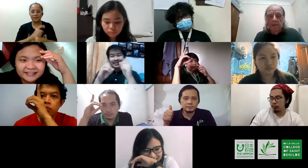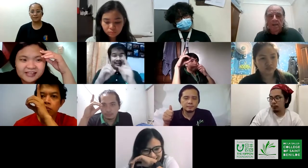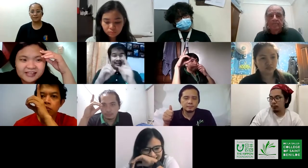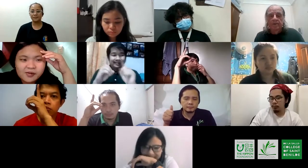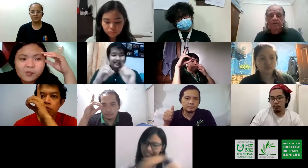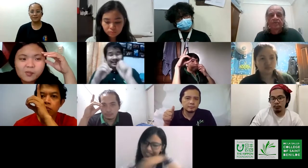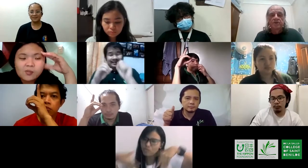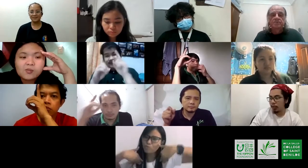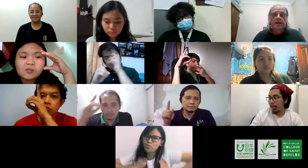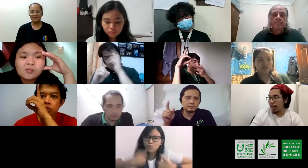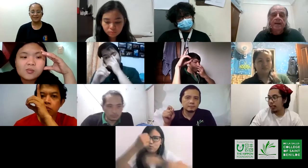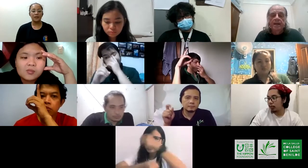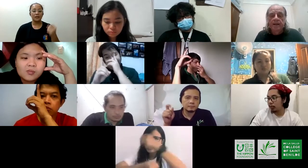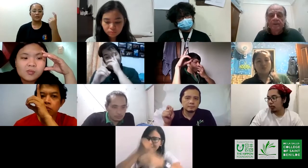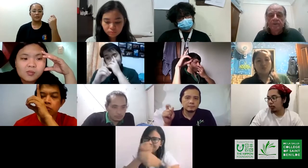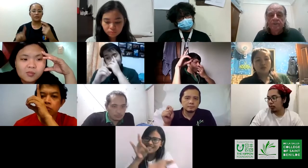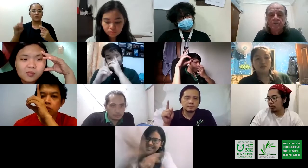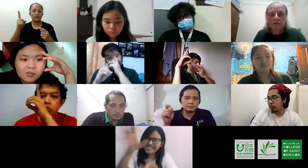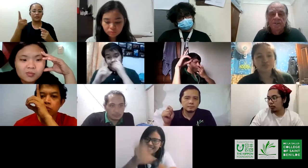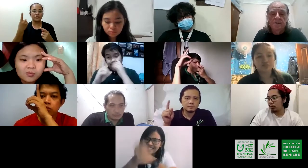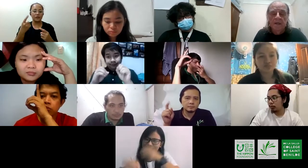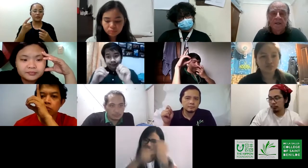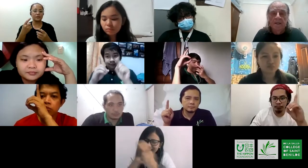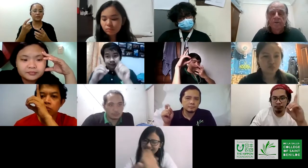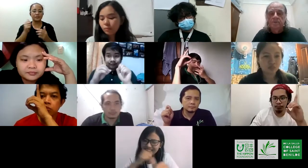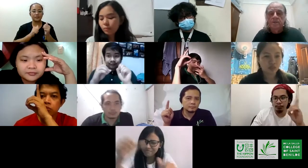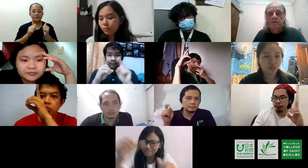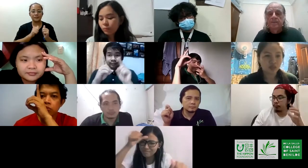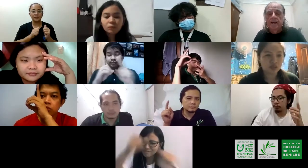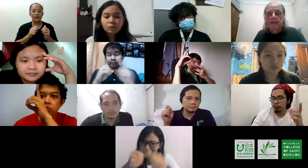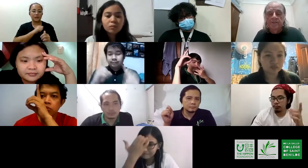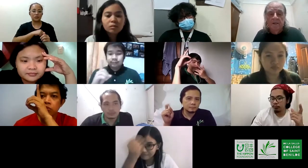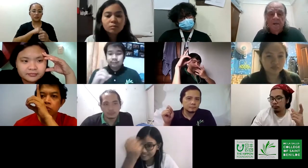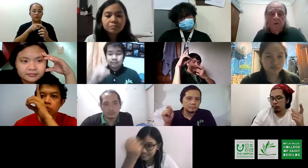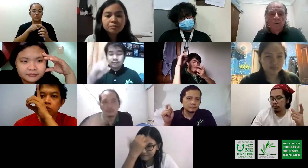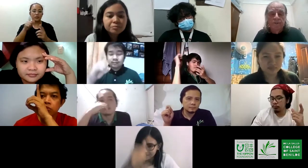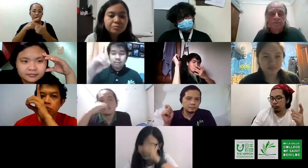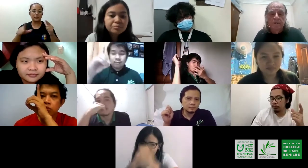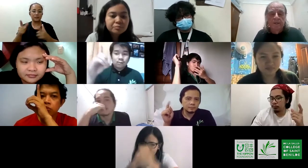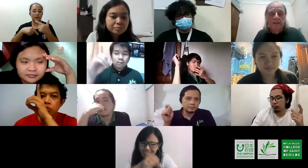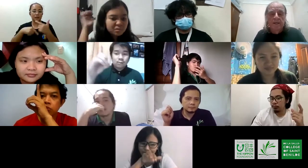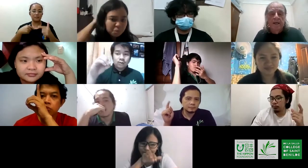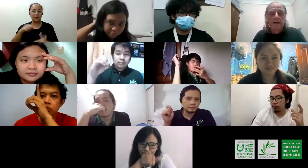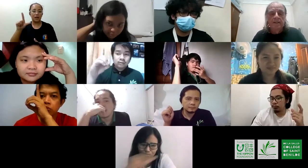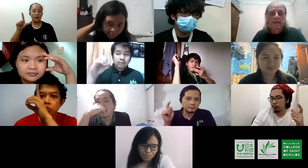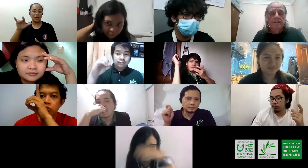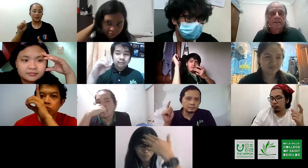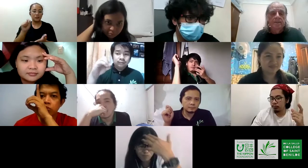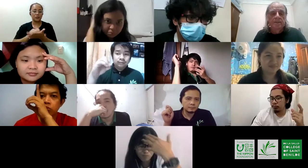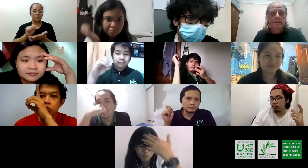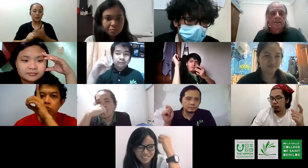D, Ho Chi Minh City Sign Language and written Vietnamese at different times. I see D as in dog.